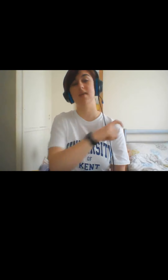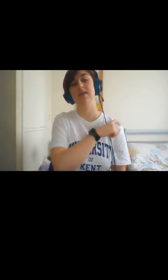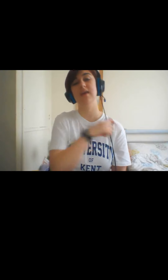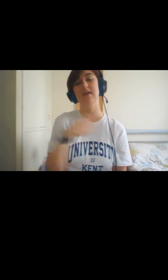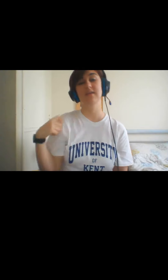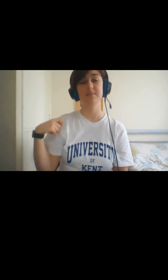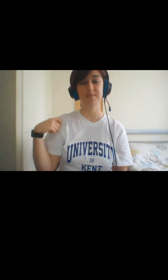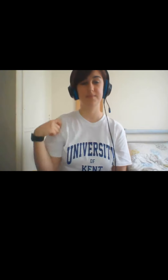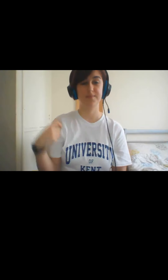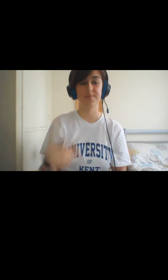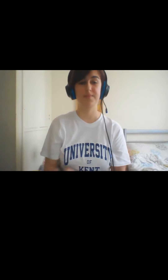Kenya.